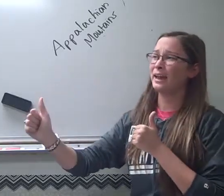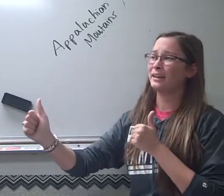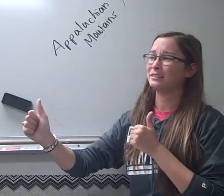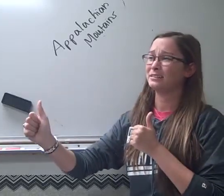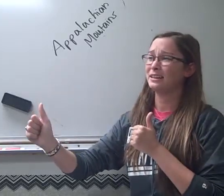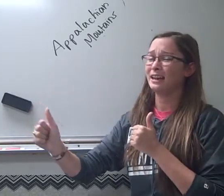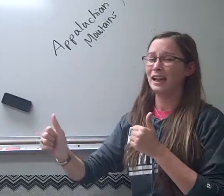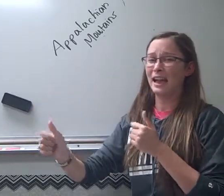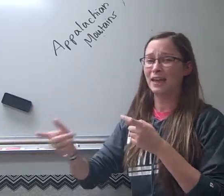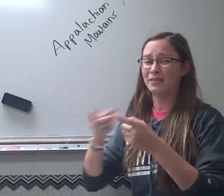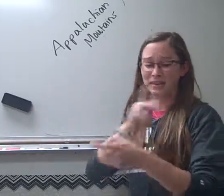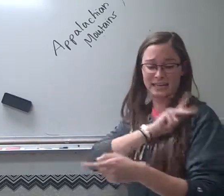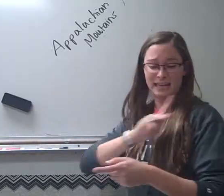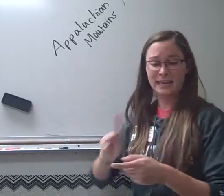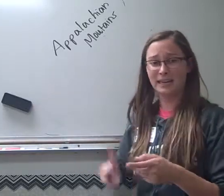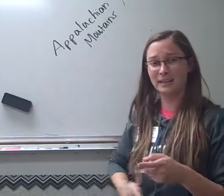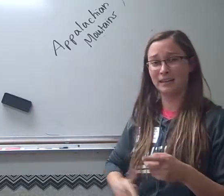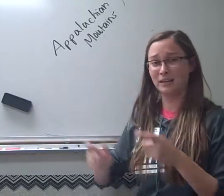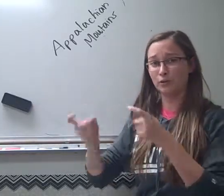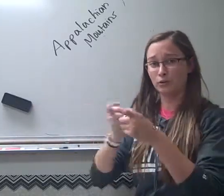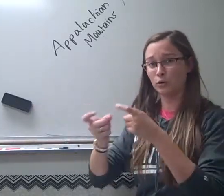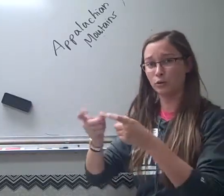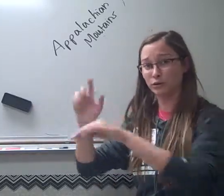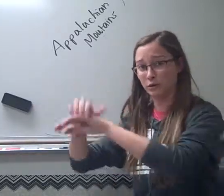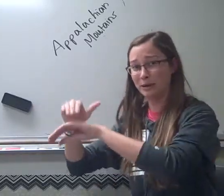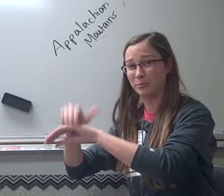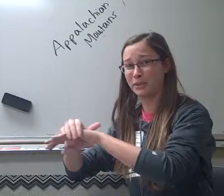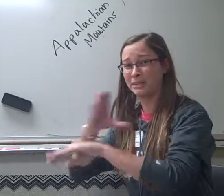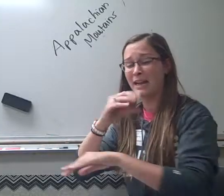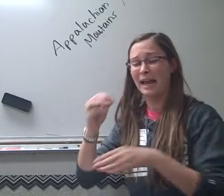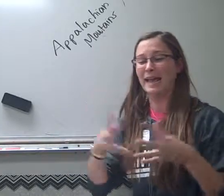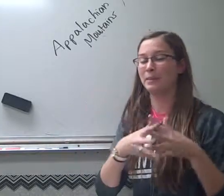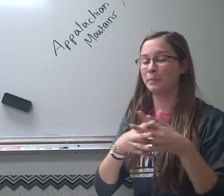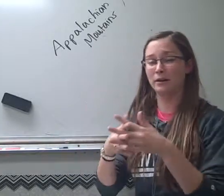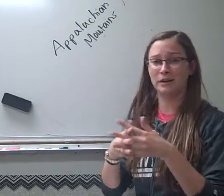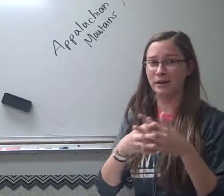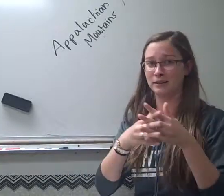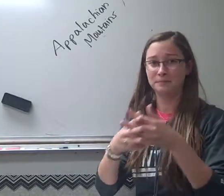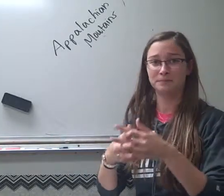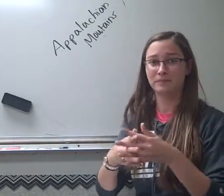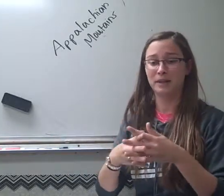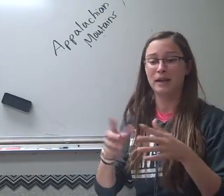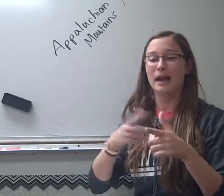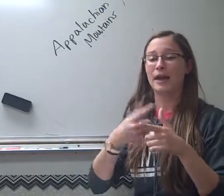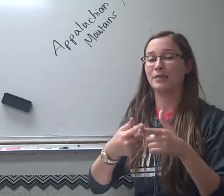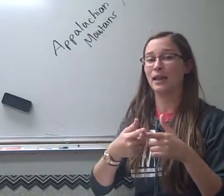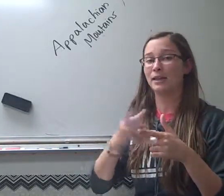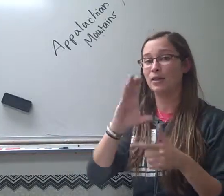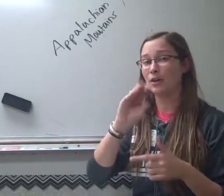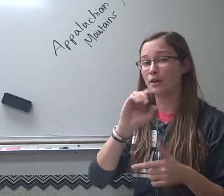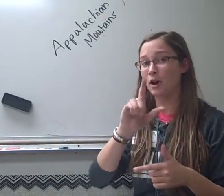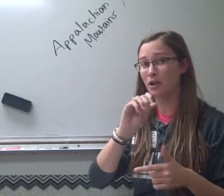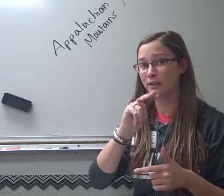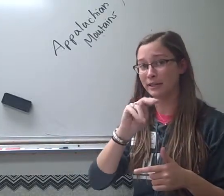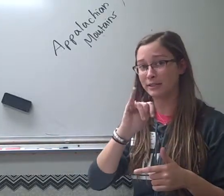away, and the king ruled Great Britain and America. And then the